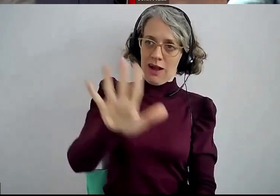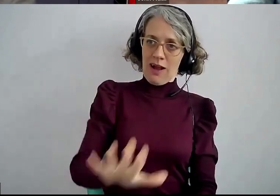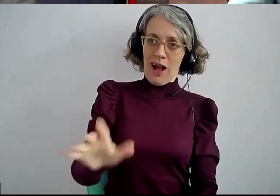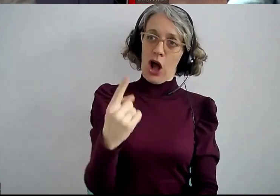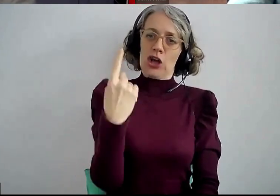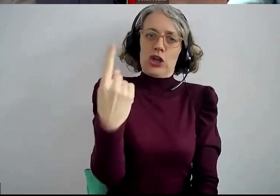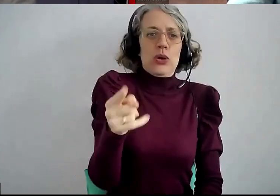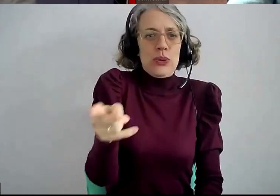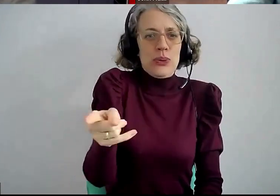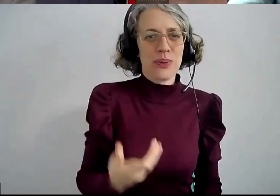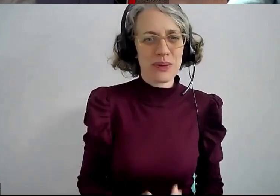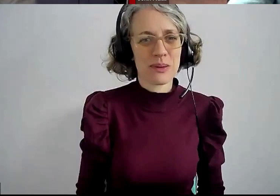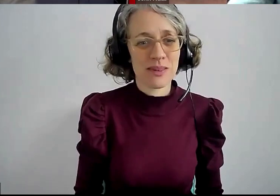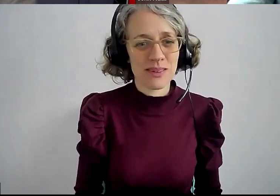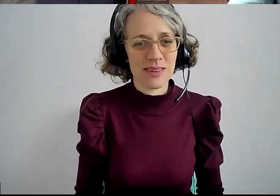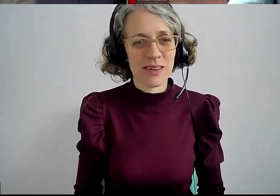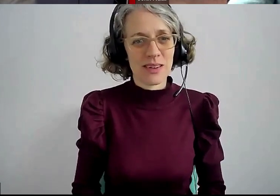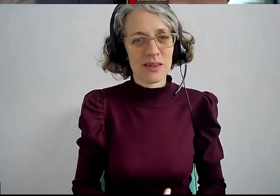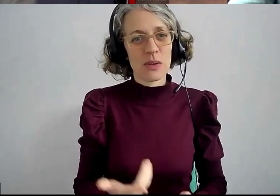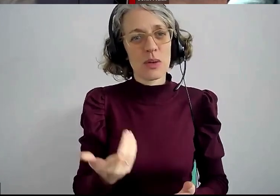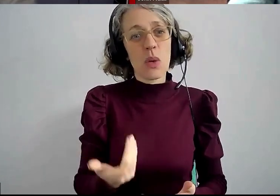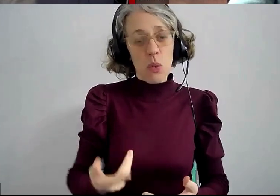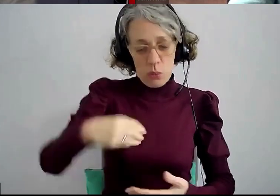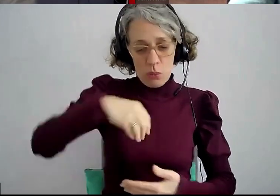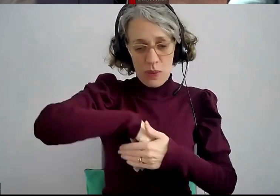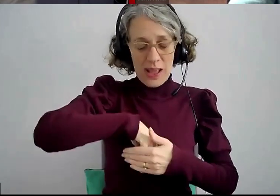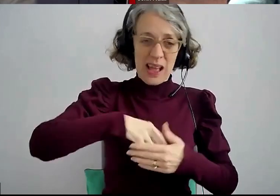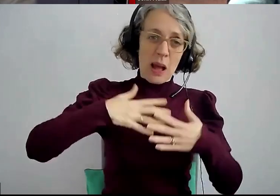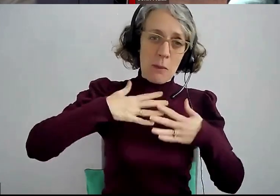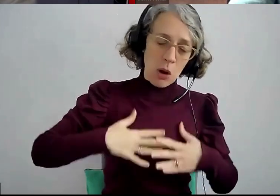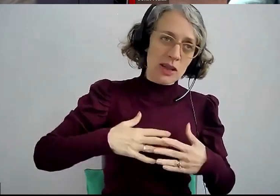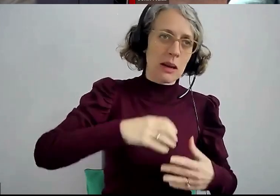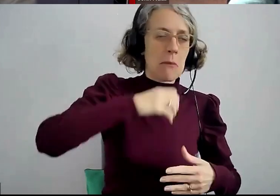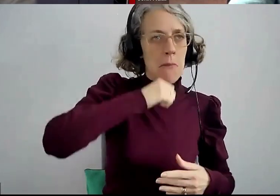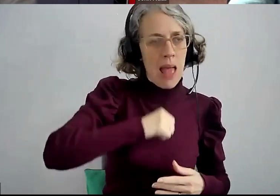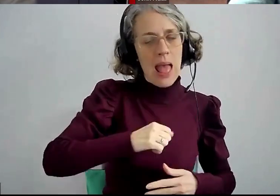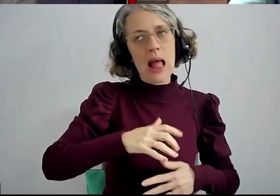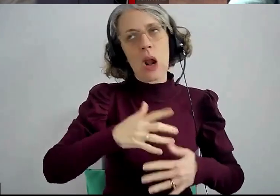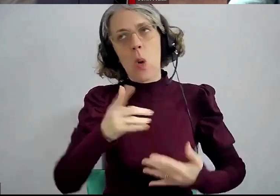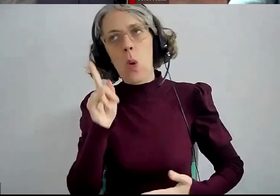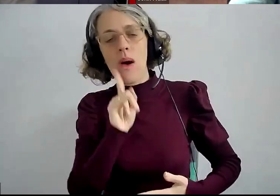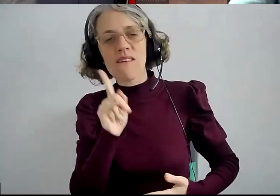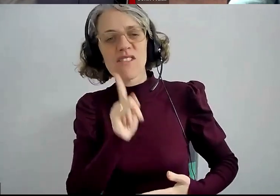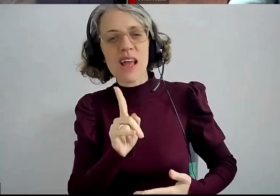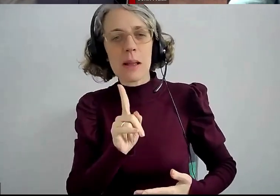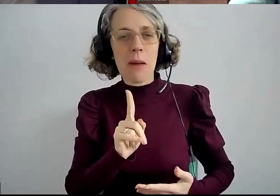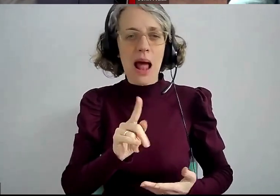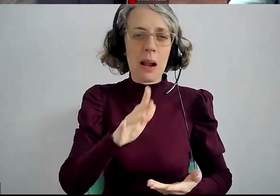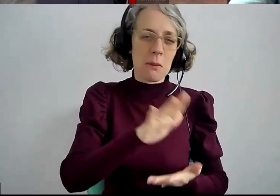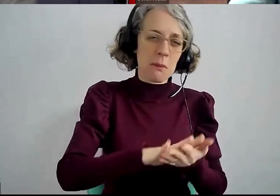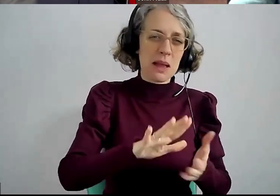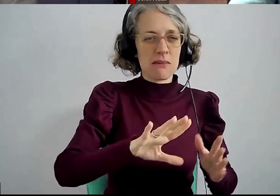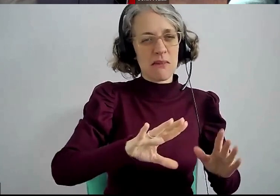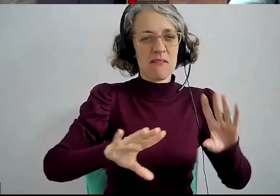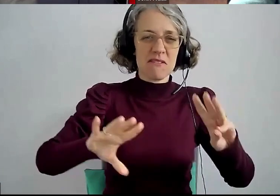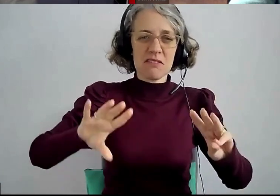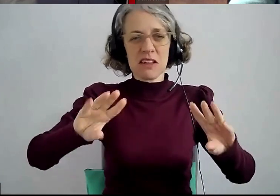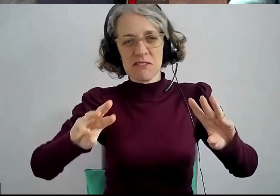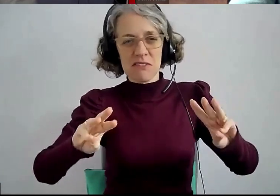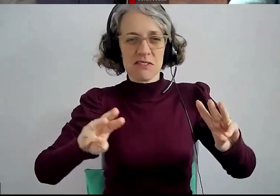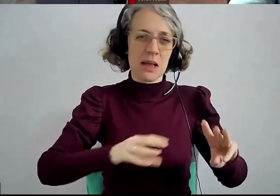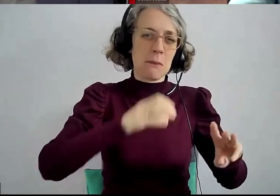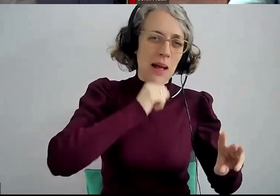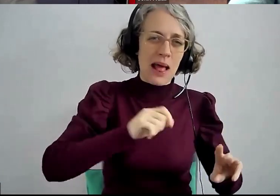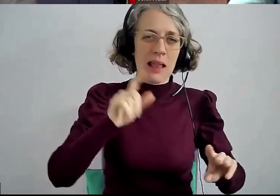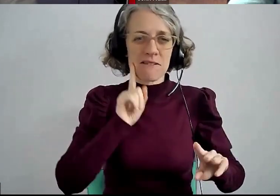embodied, by which means we're male or female, and we share that with roughly half the world's